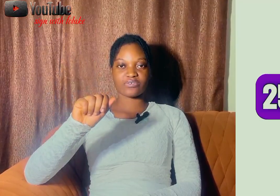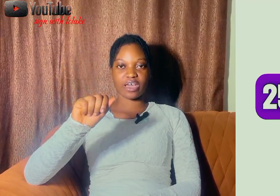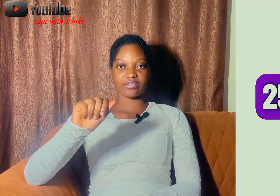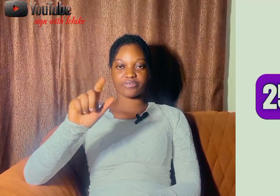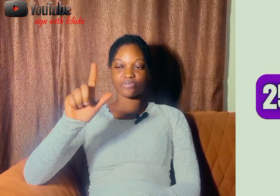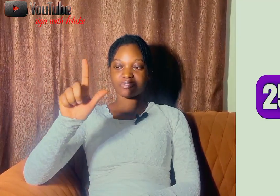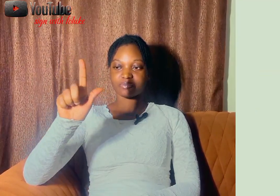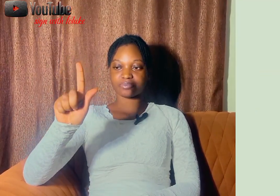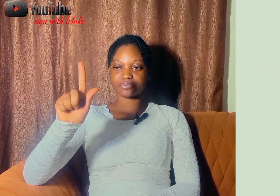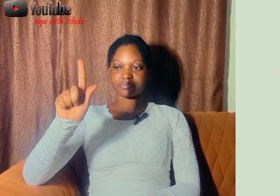25,